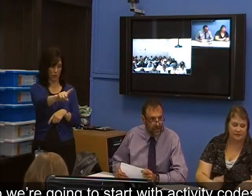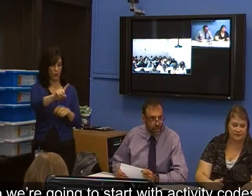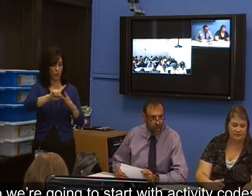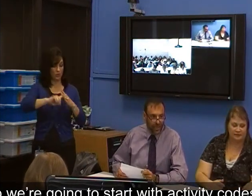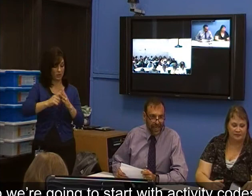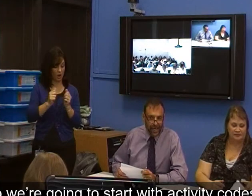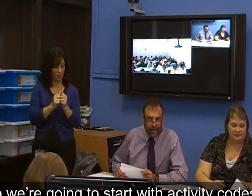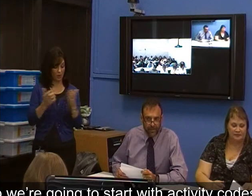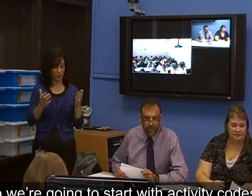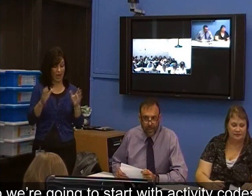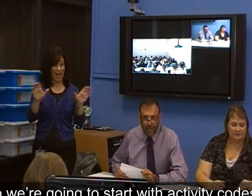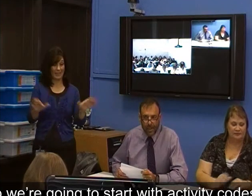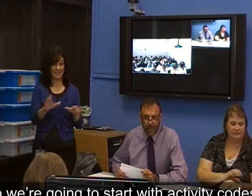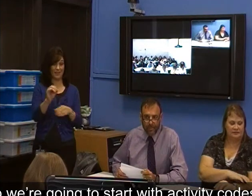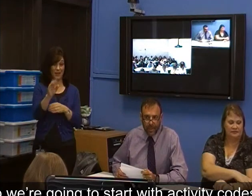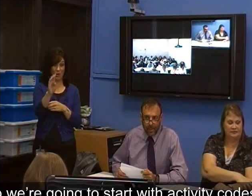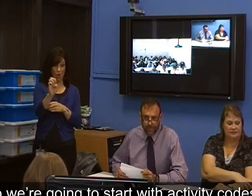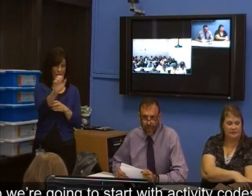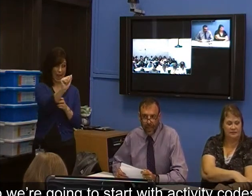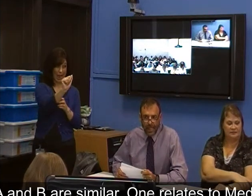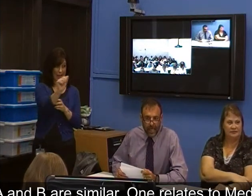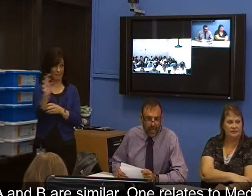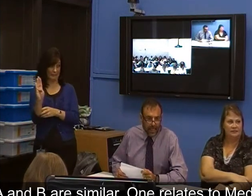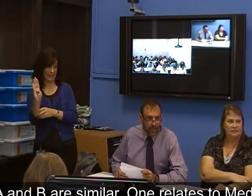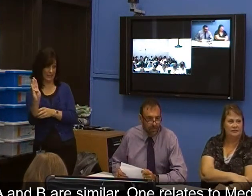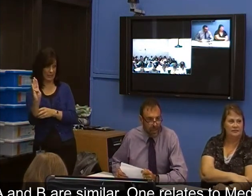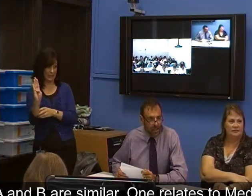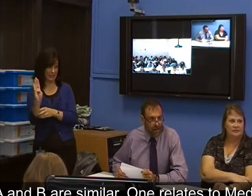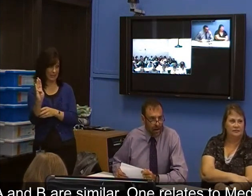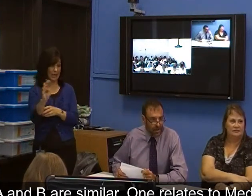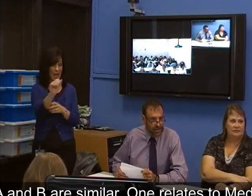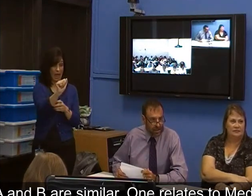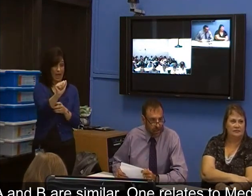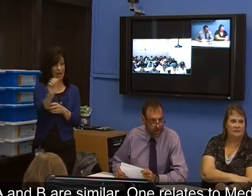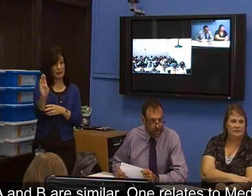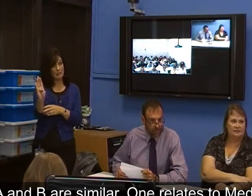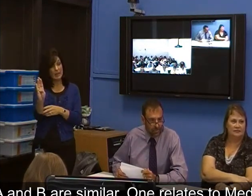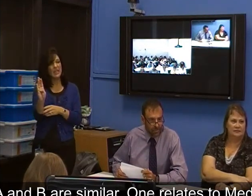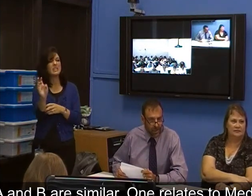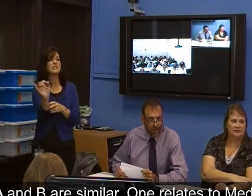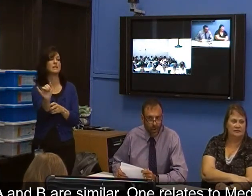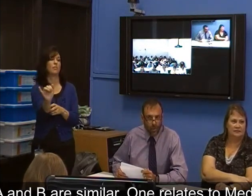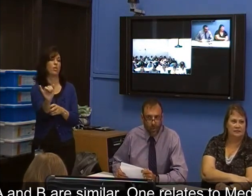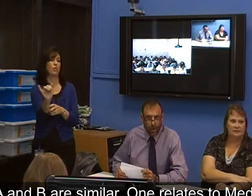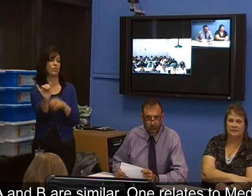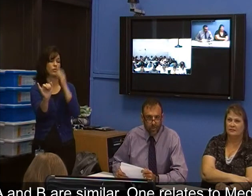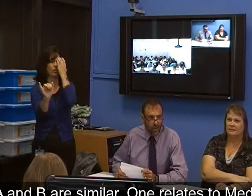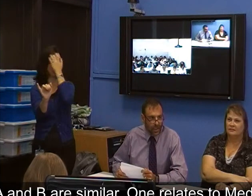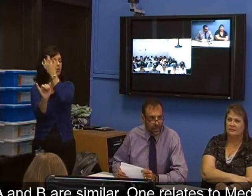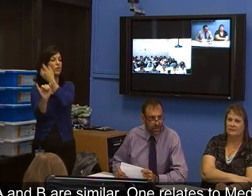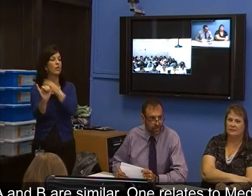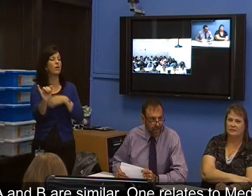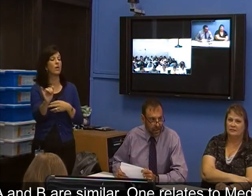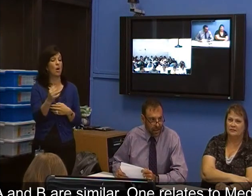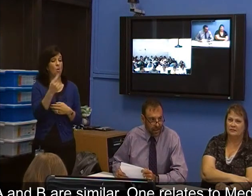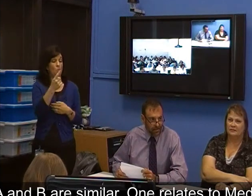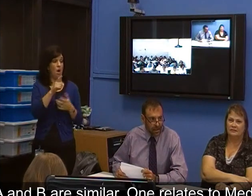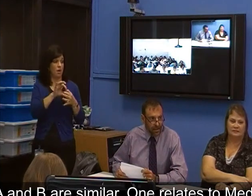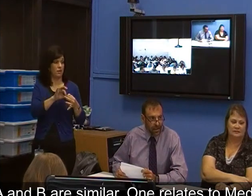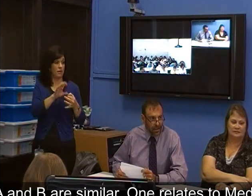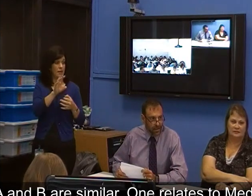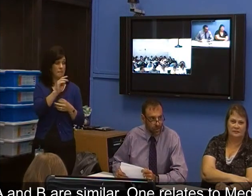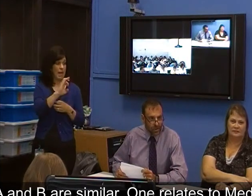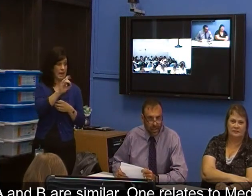with activity code A and B. A and B are similar. One relates to